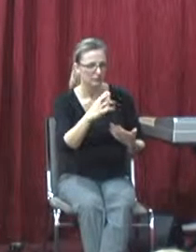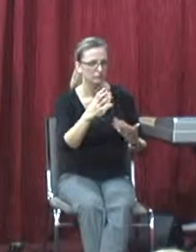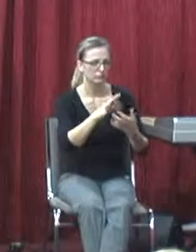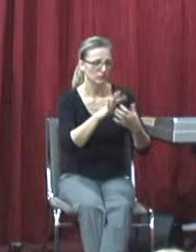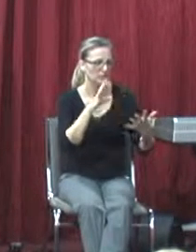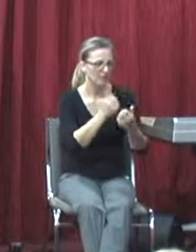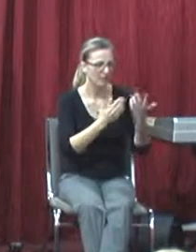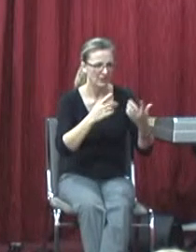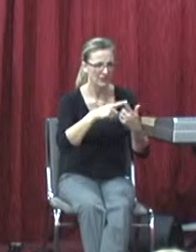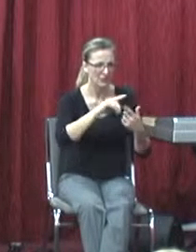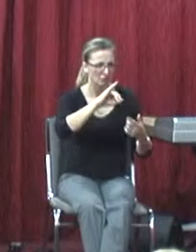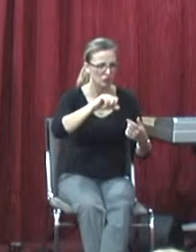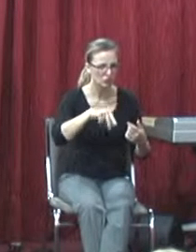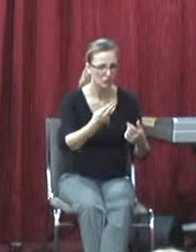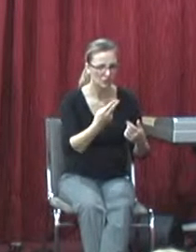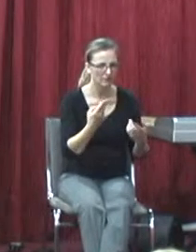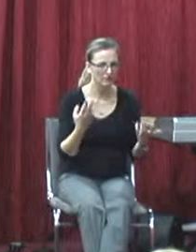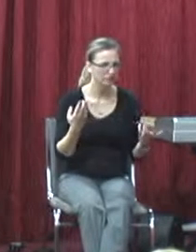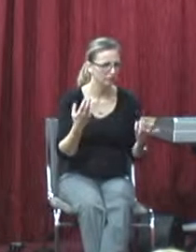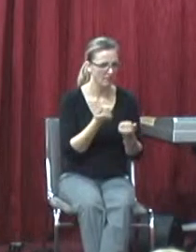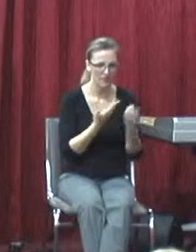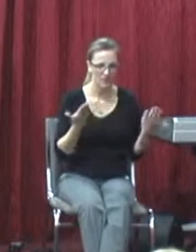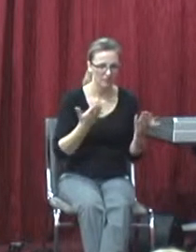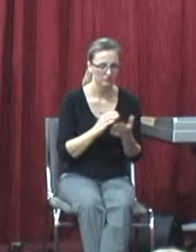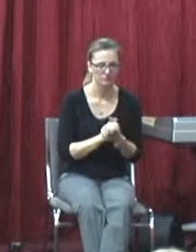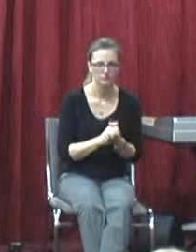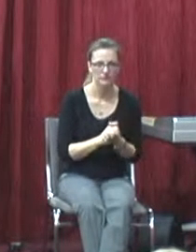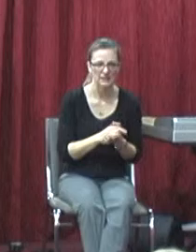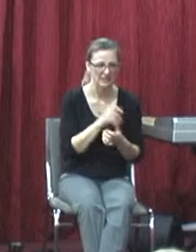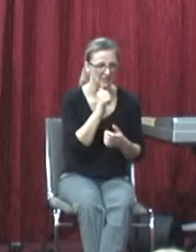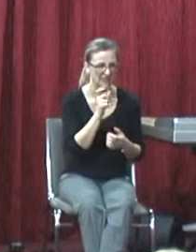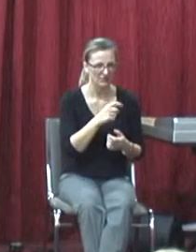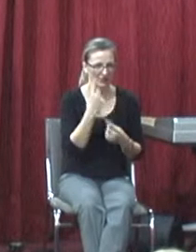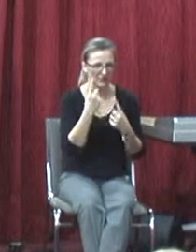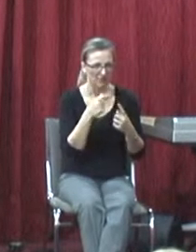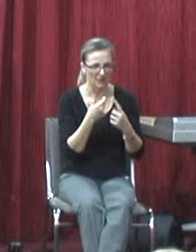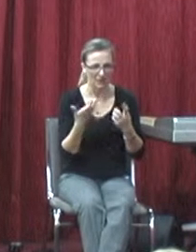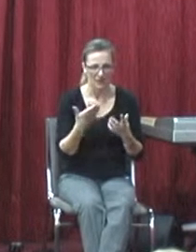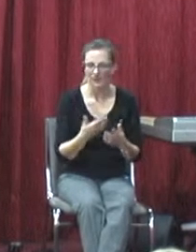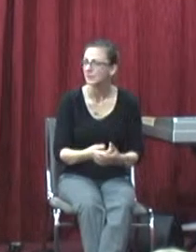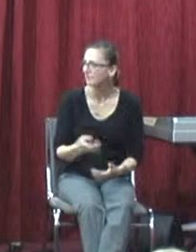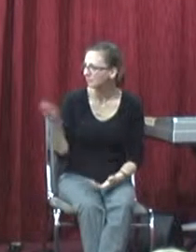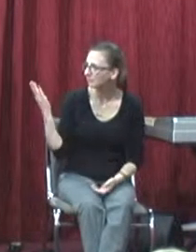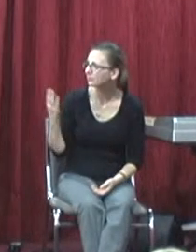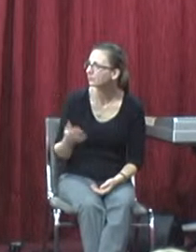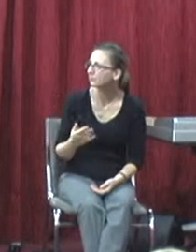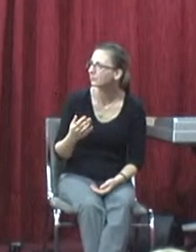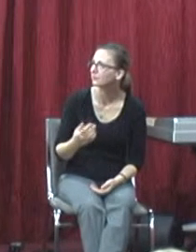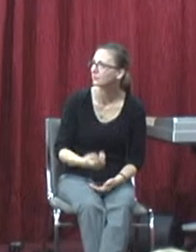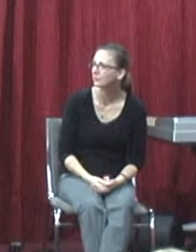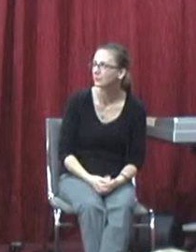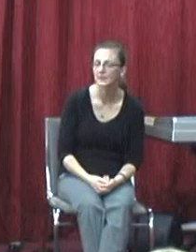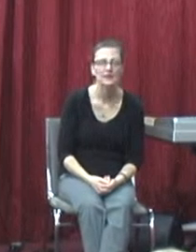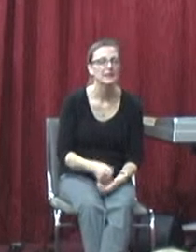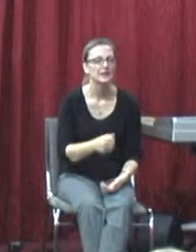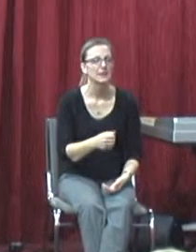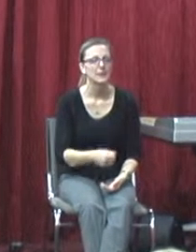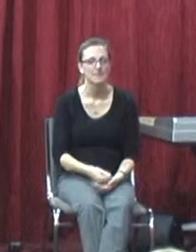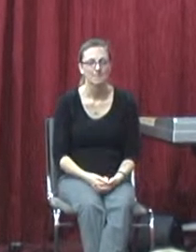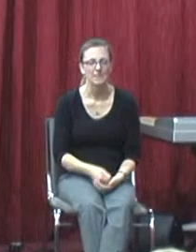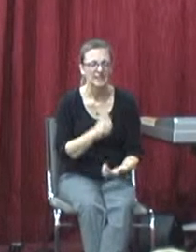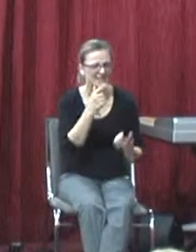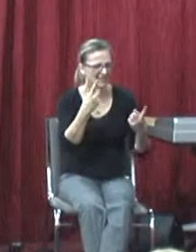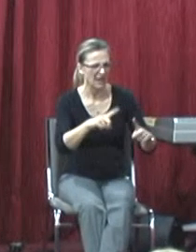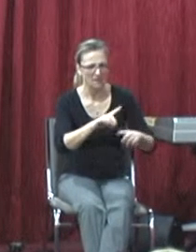think about anything except the food he ate. Pretty amazing. And again, it didn't happen overnight. This